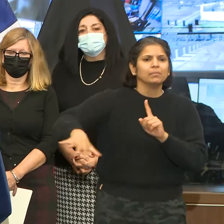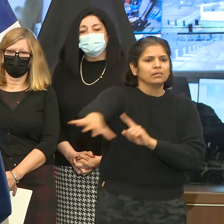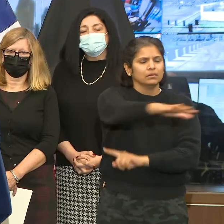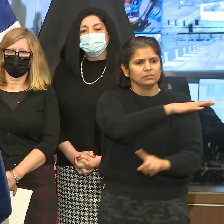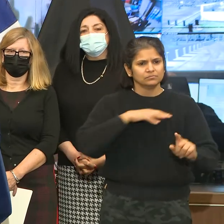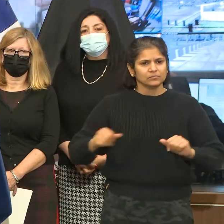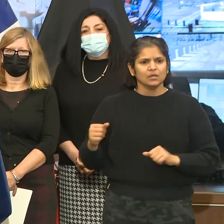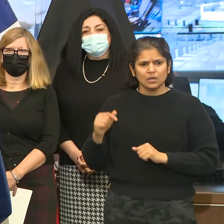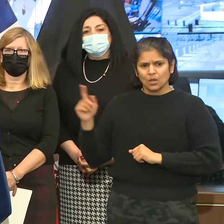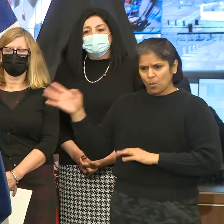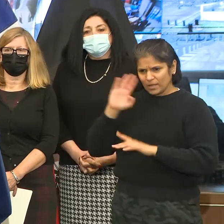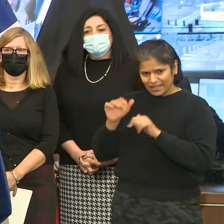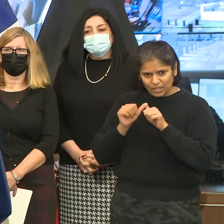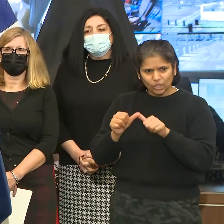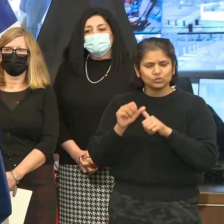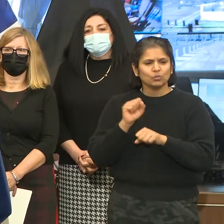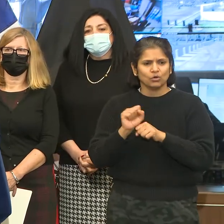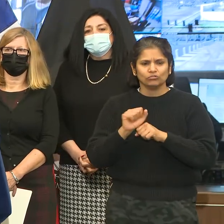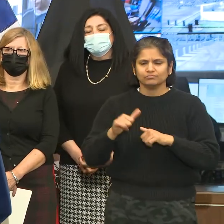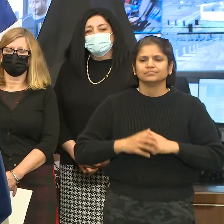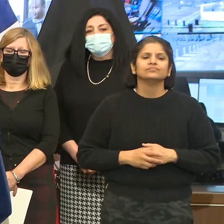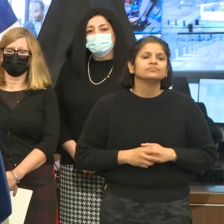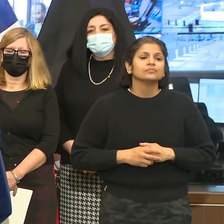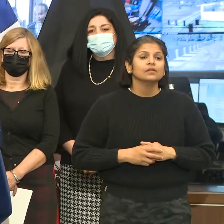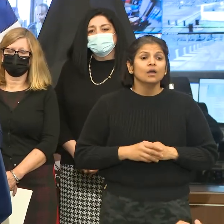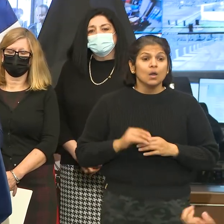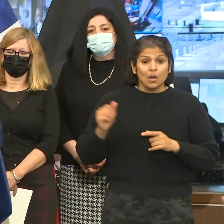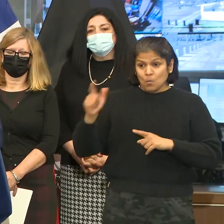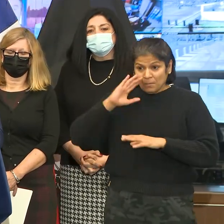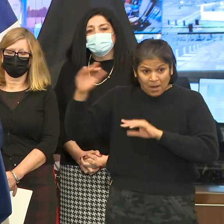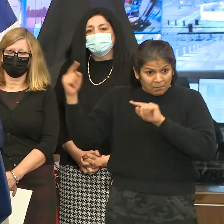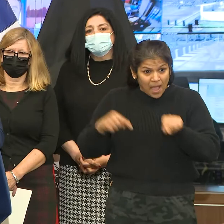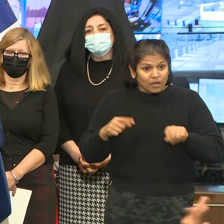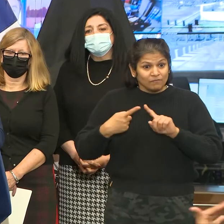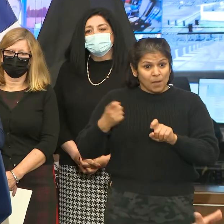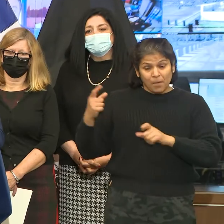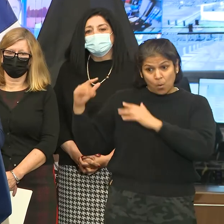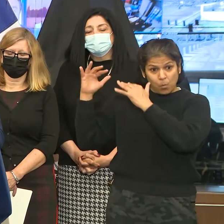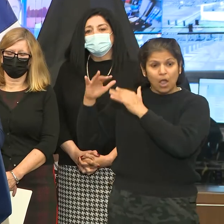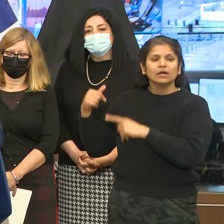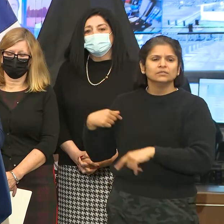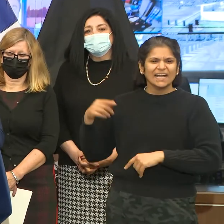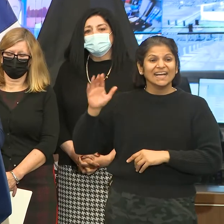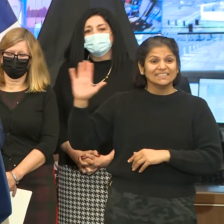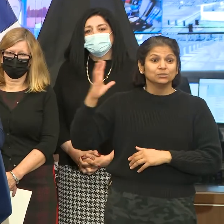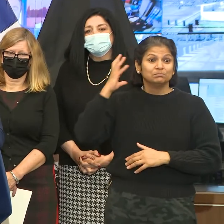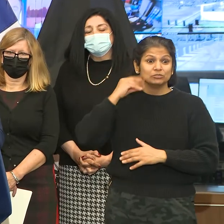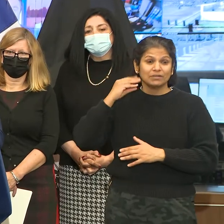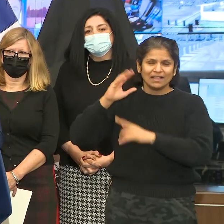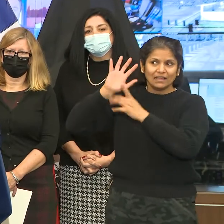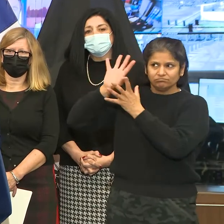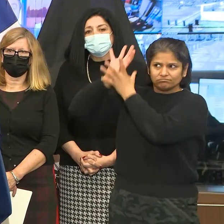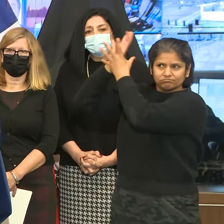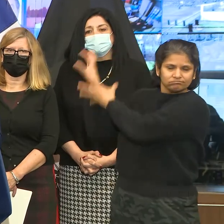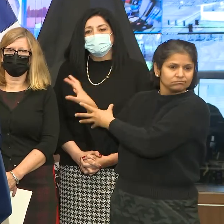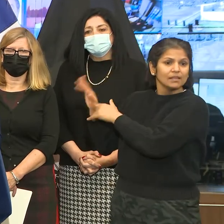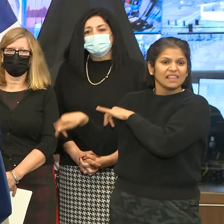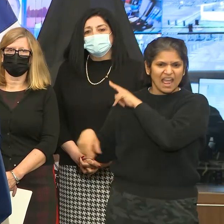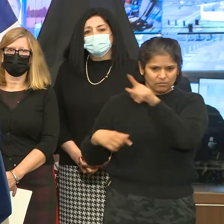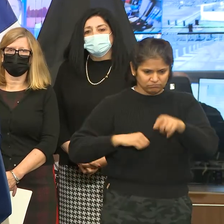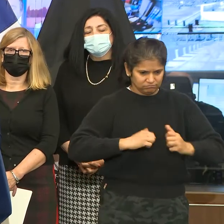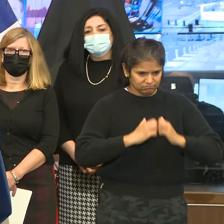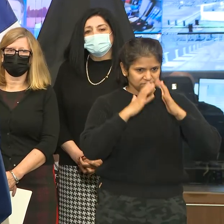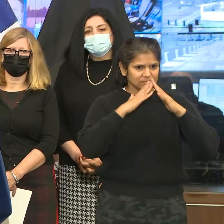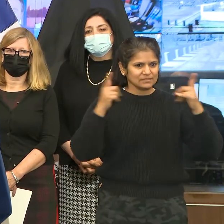came home, he did more than leave his experience on the battlefield. He founded the Headstrong Project, making sure our